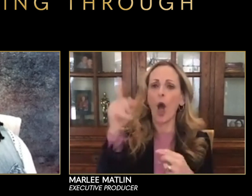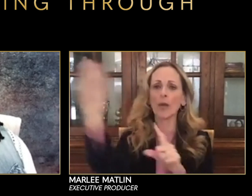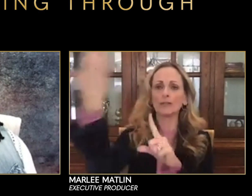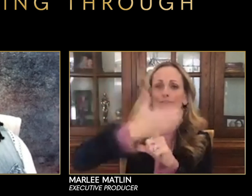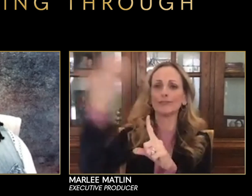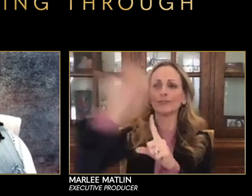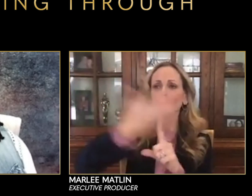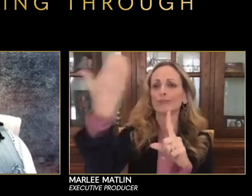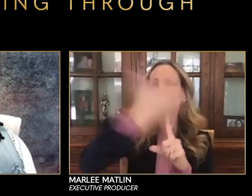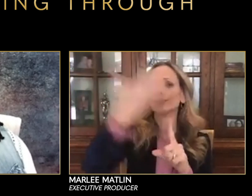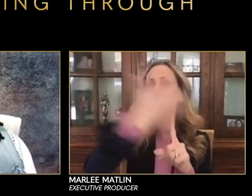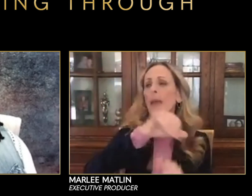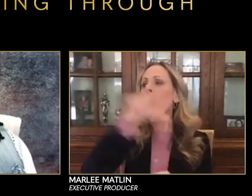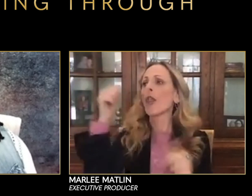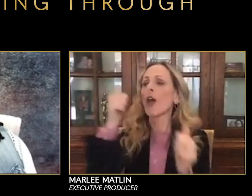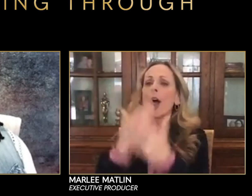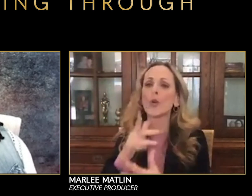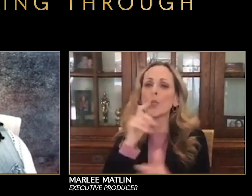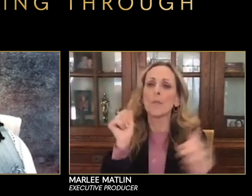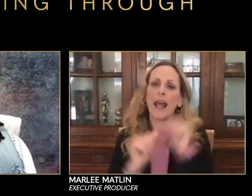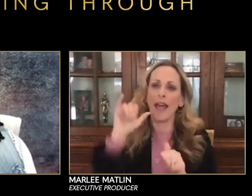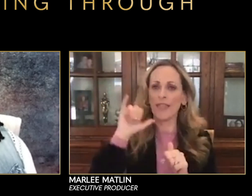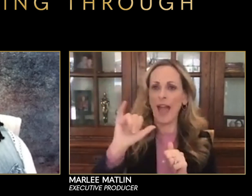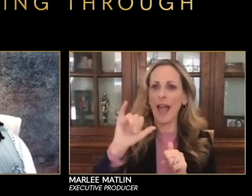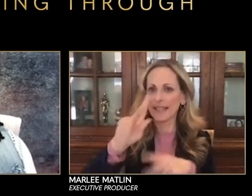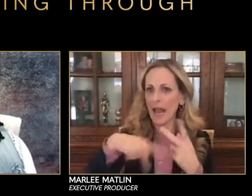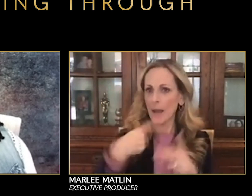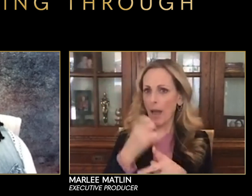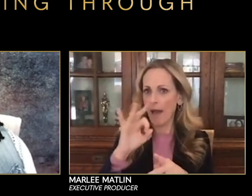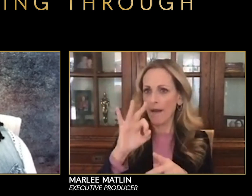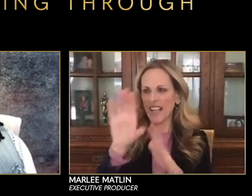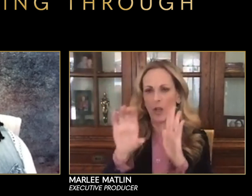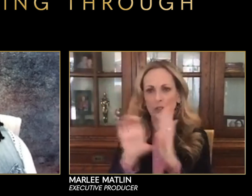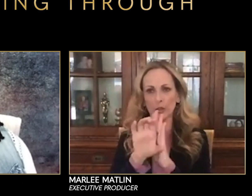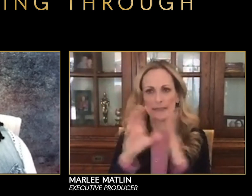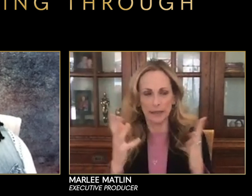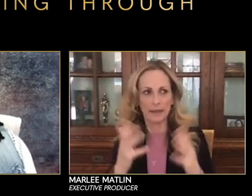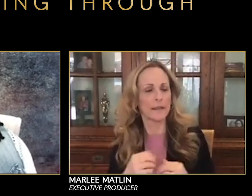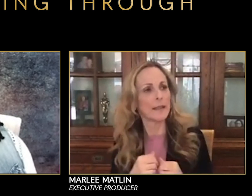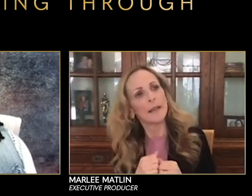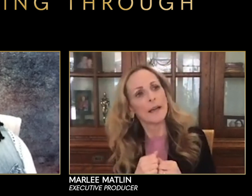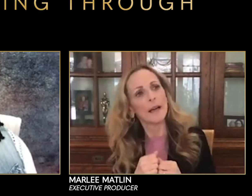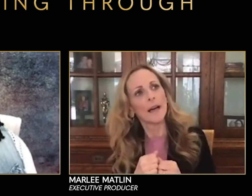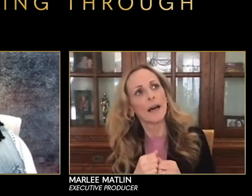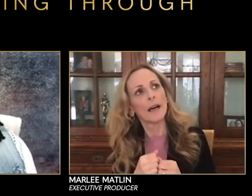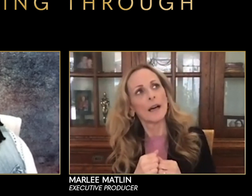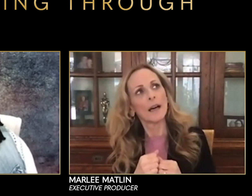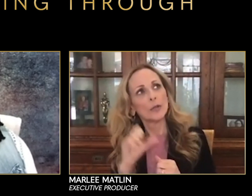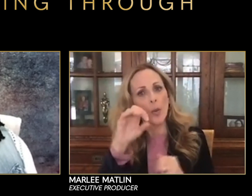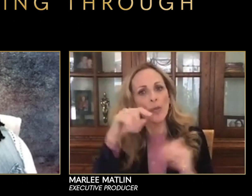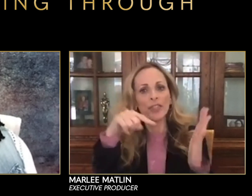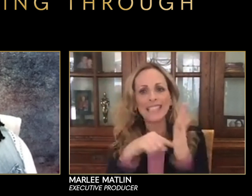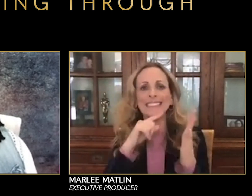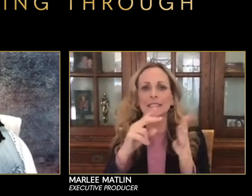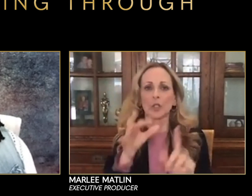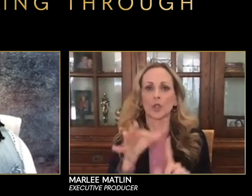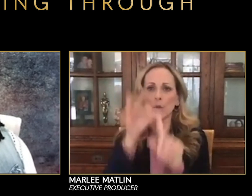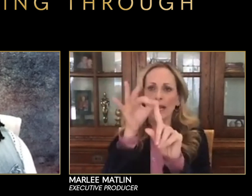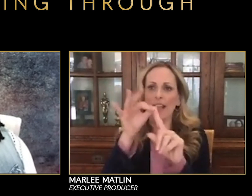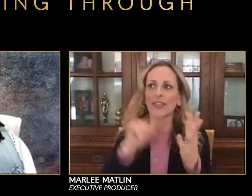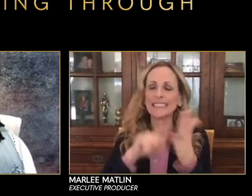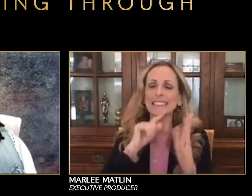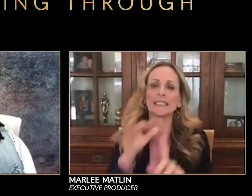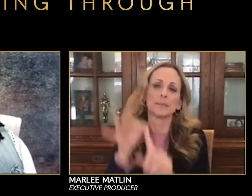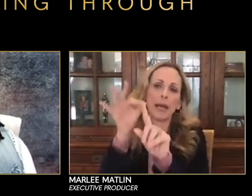It's never been done in film history before. You'll see people, portraying disability like a costume. They'll, take it off and put it on. And in